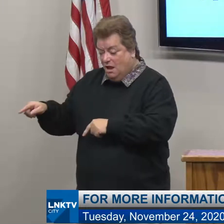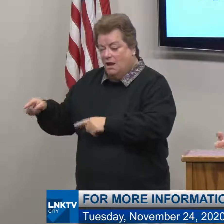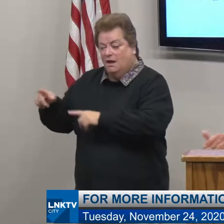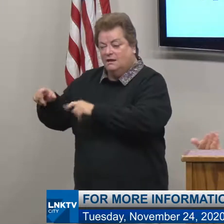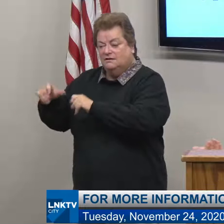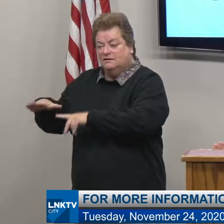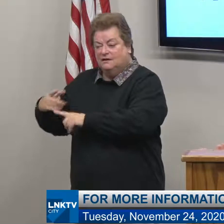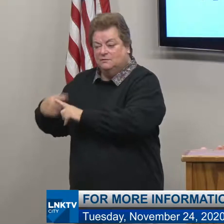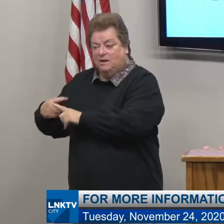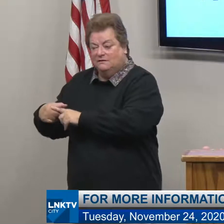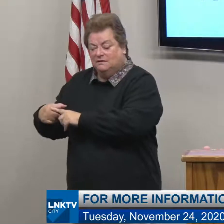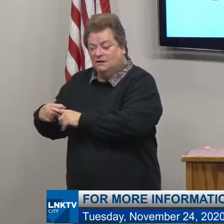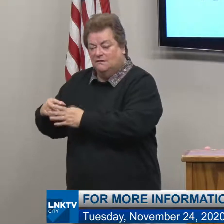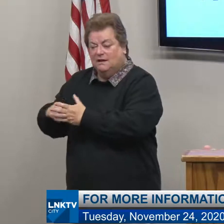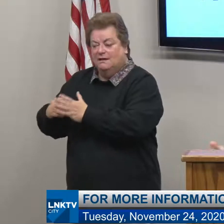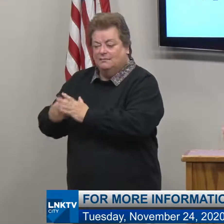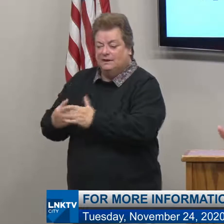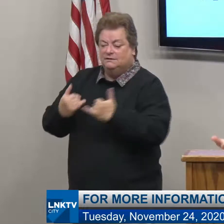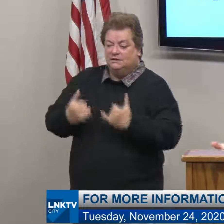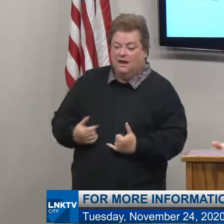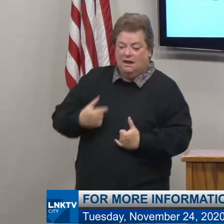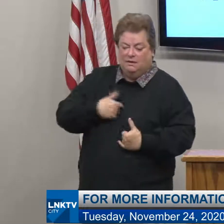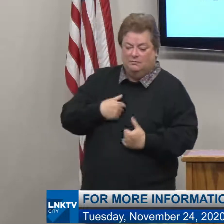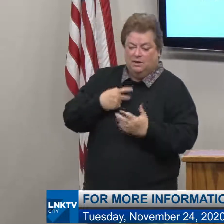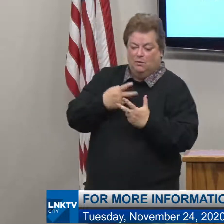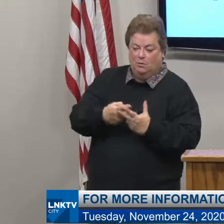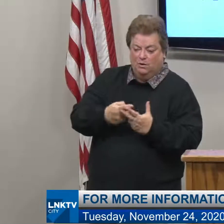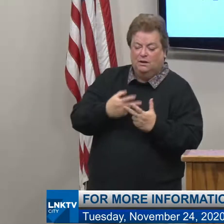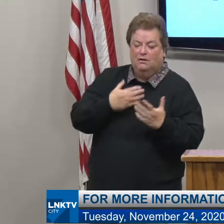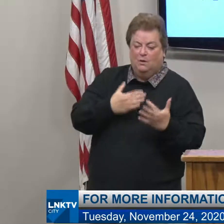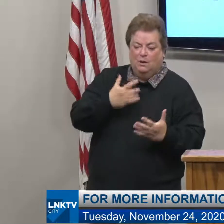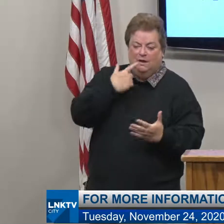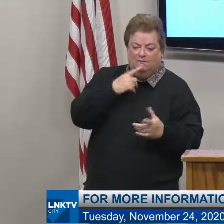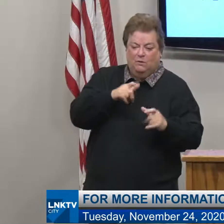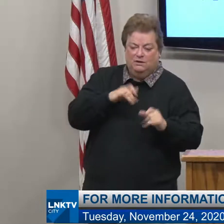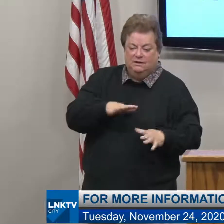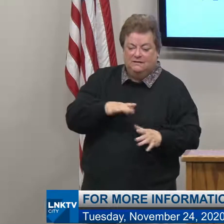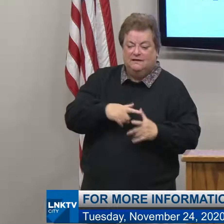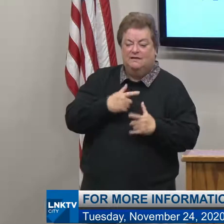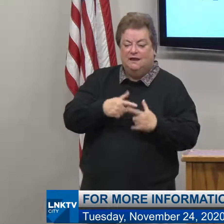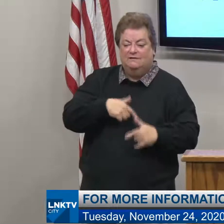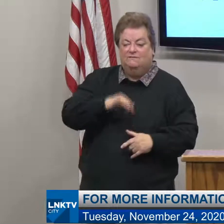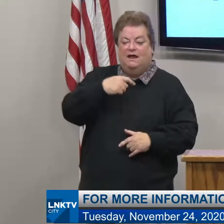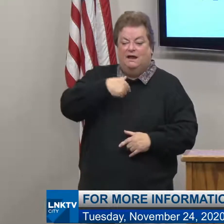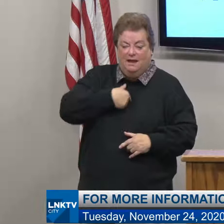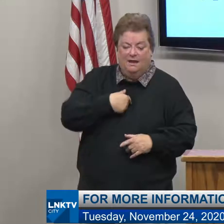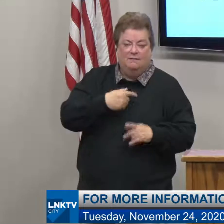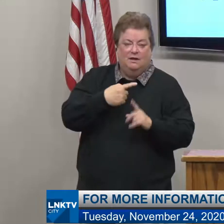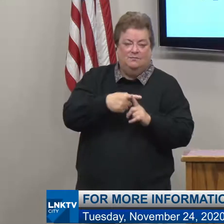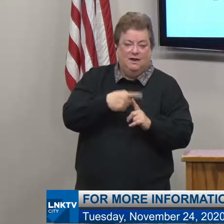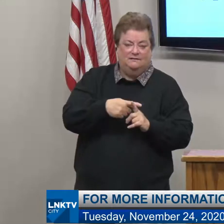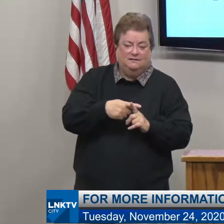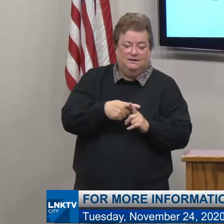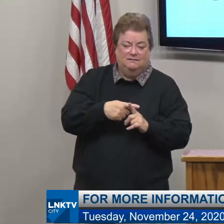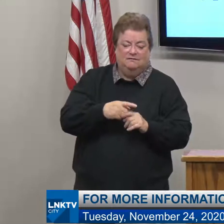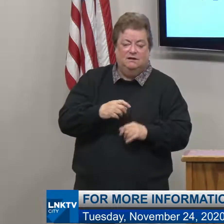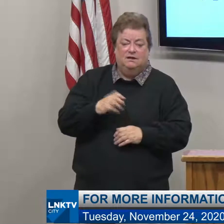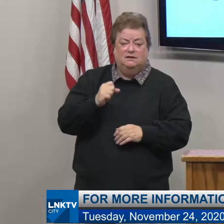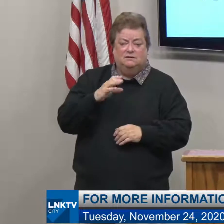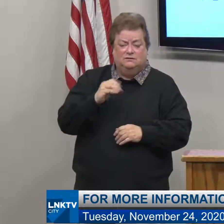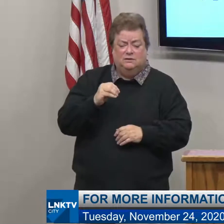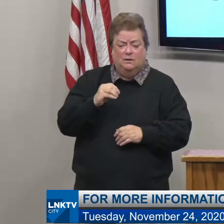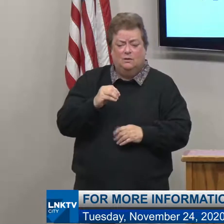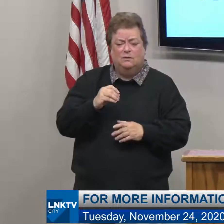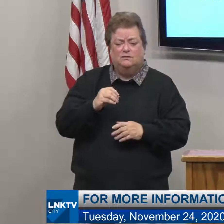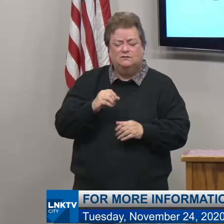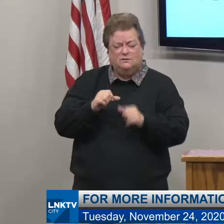Then they're in quarantine and awaiting a test result and become positive. So just stay with those within